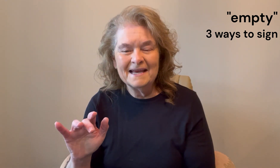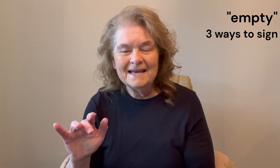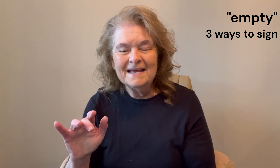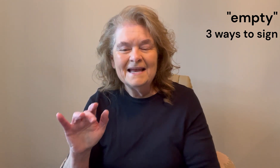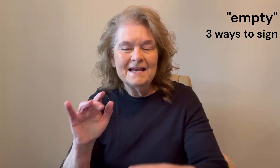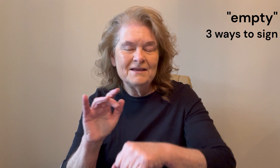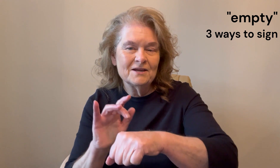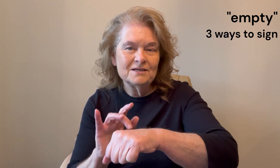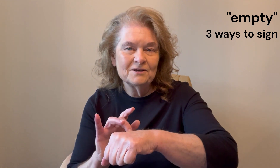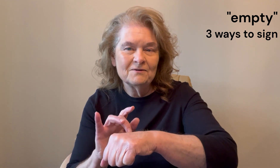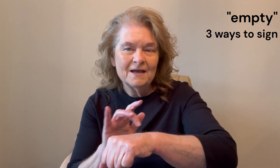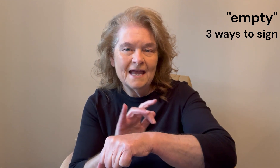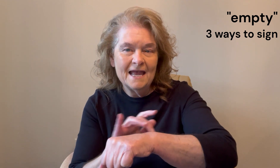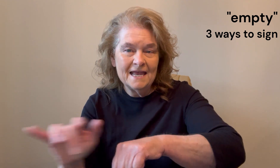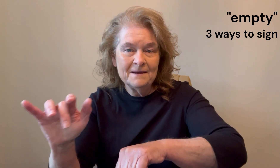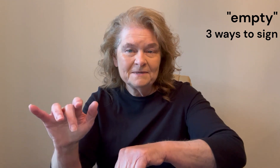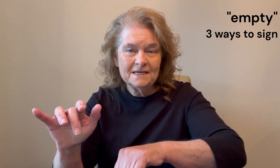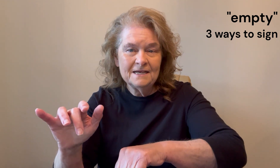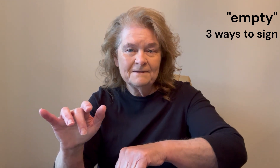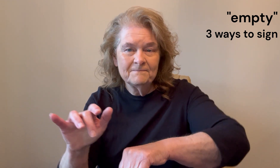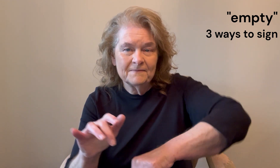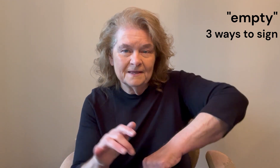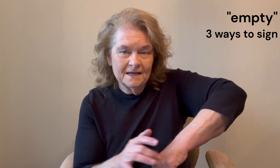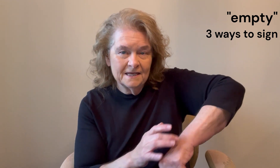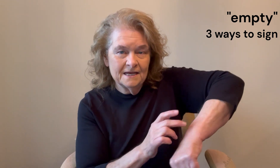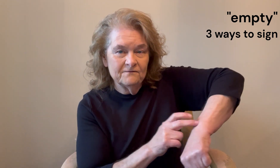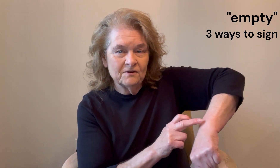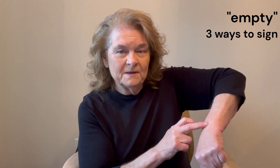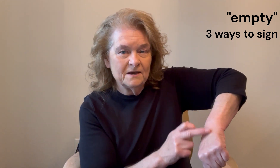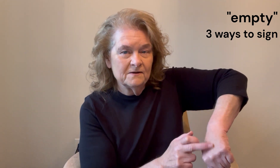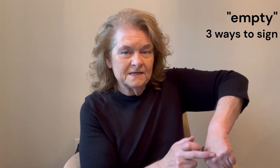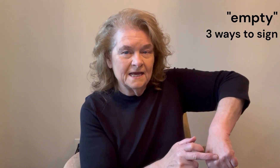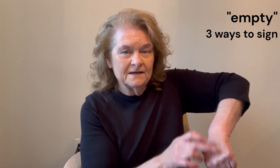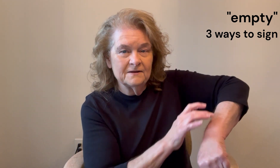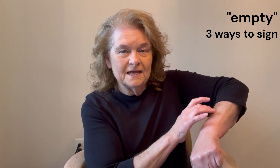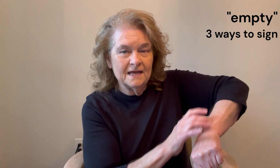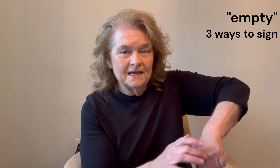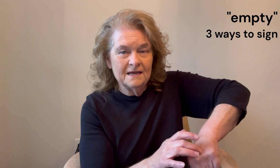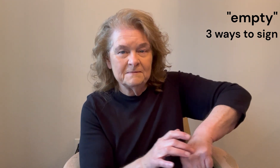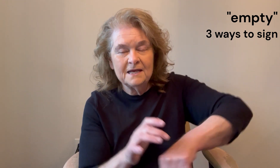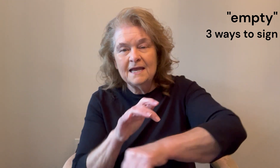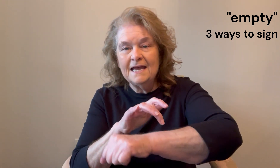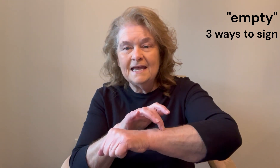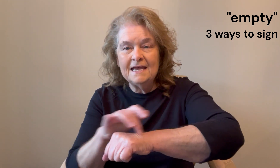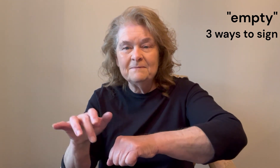Okay? You can do empty, again from here down,